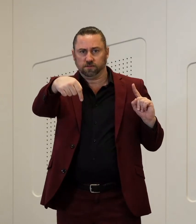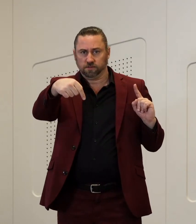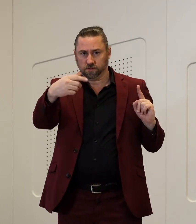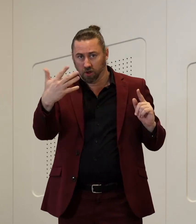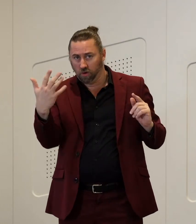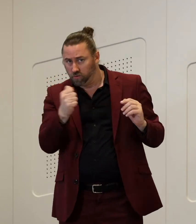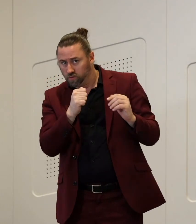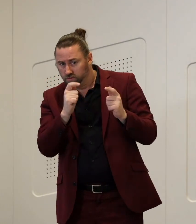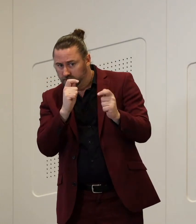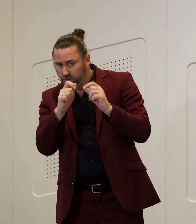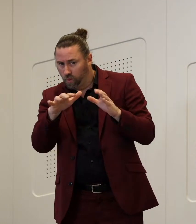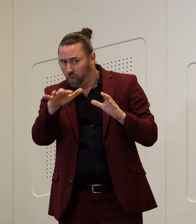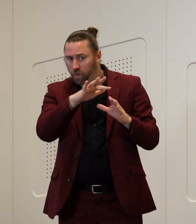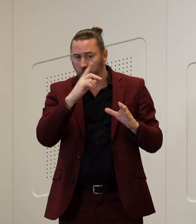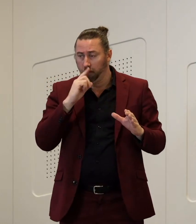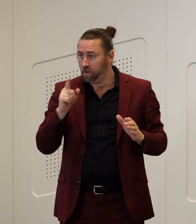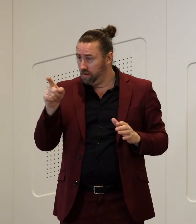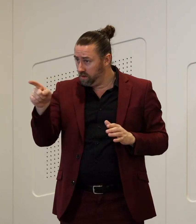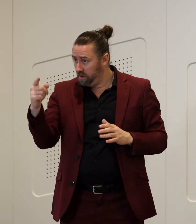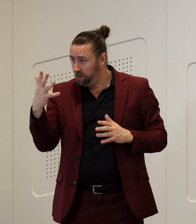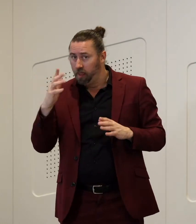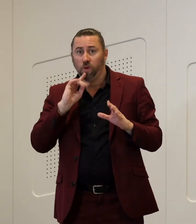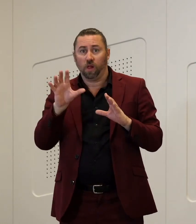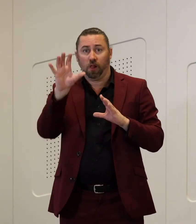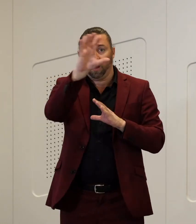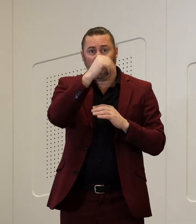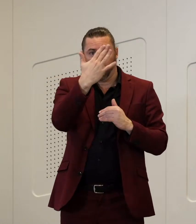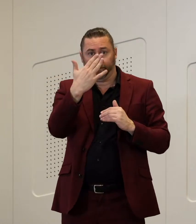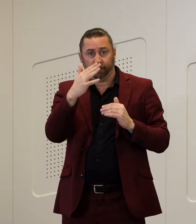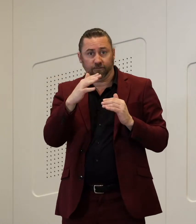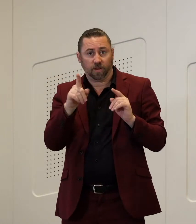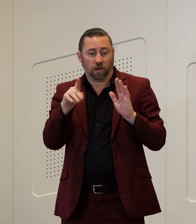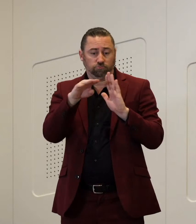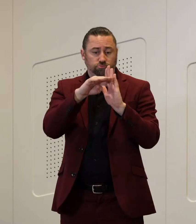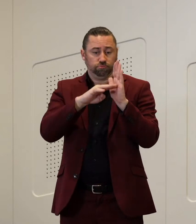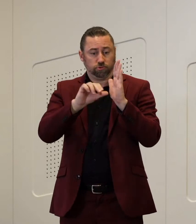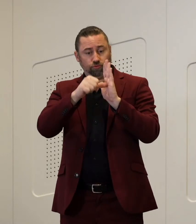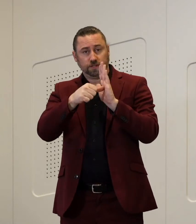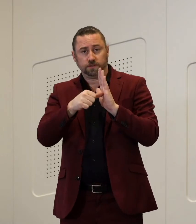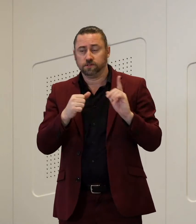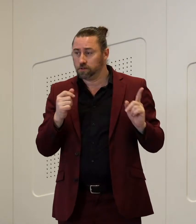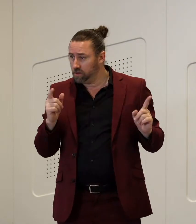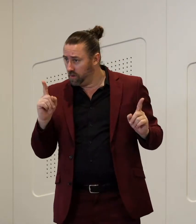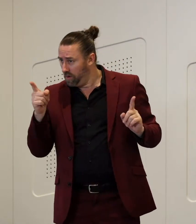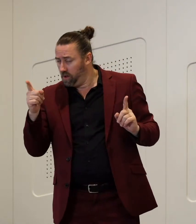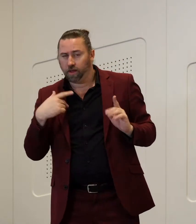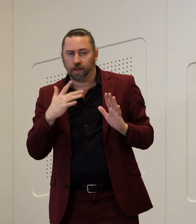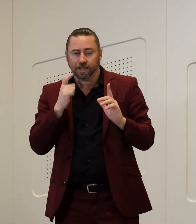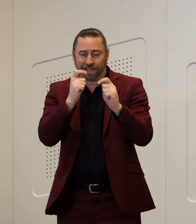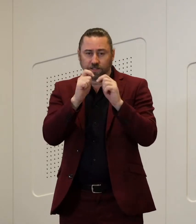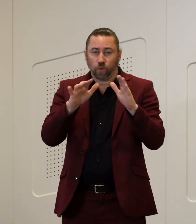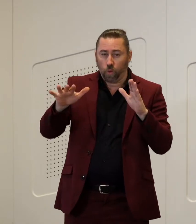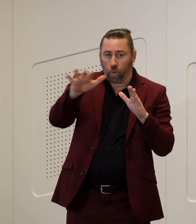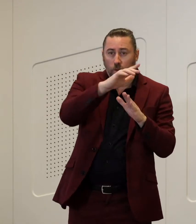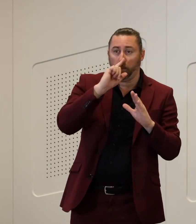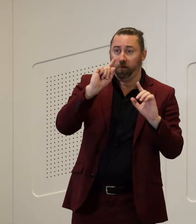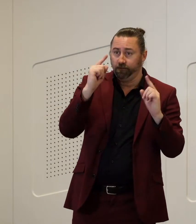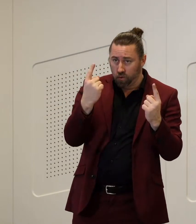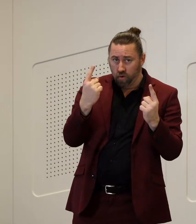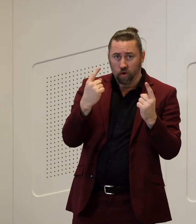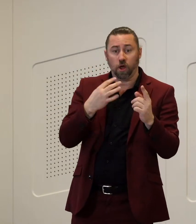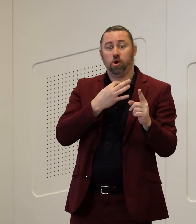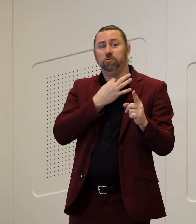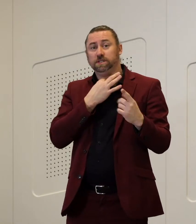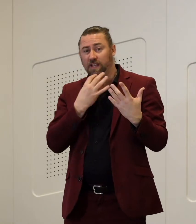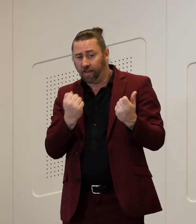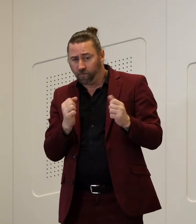beyond them. Will there be further restrictions in regional areas where she's visited? Well, not until we've tested all of those people and worked out what the risk